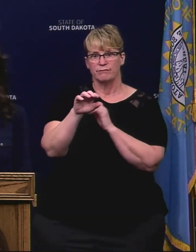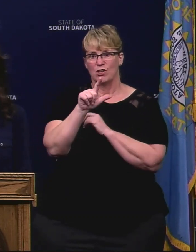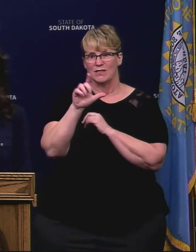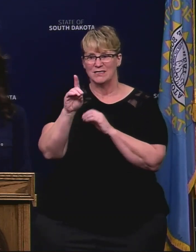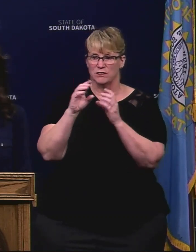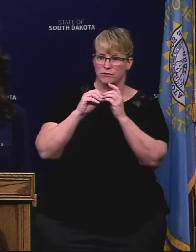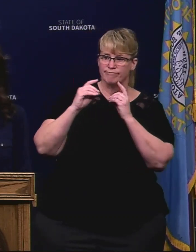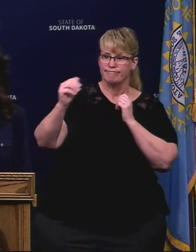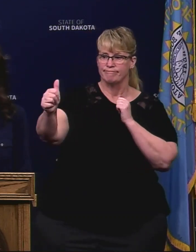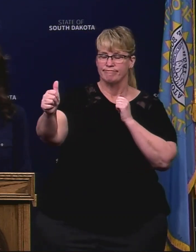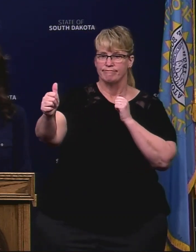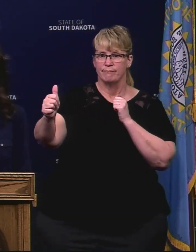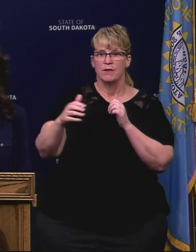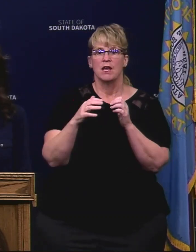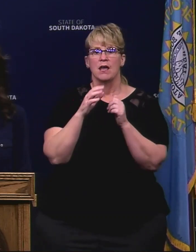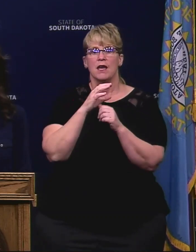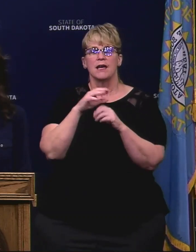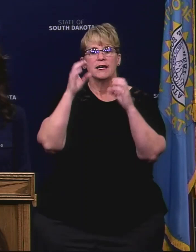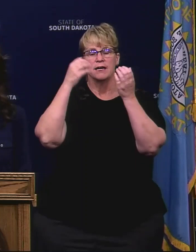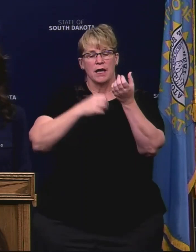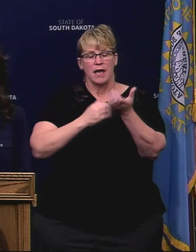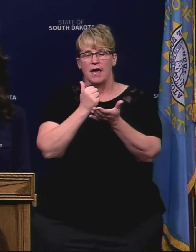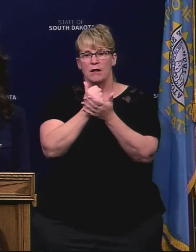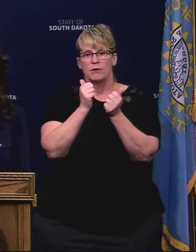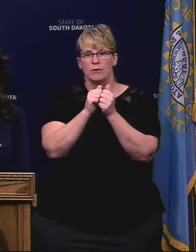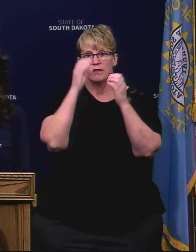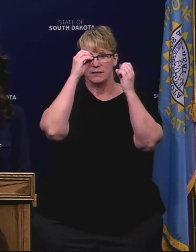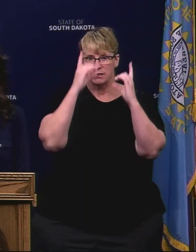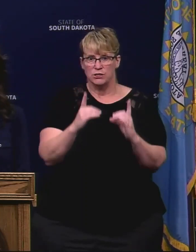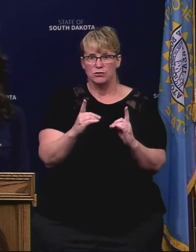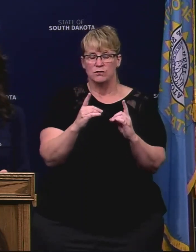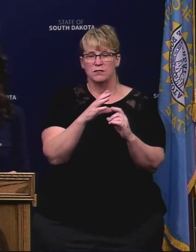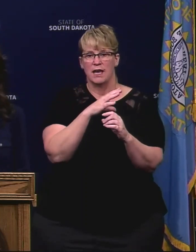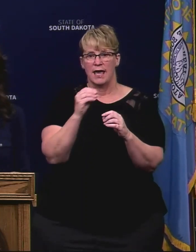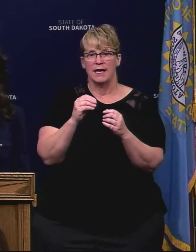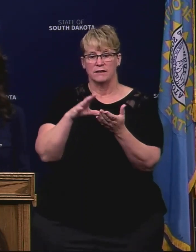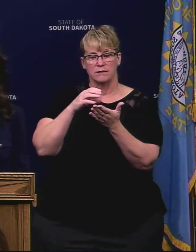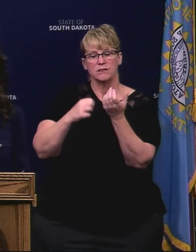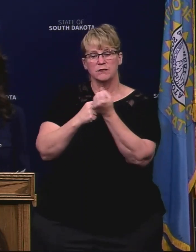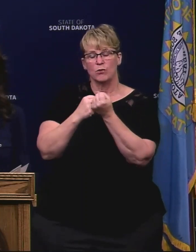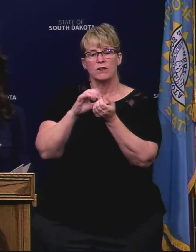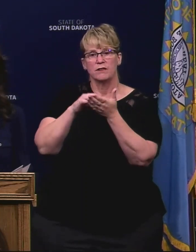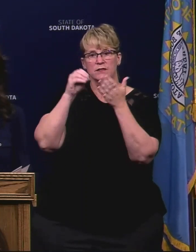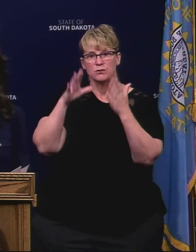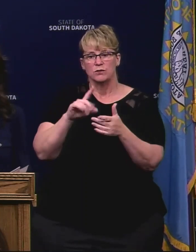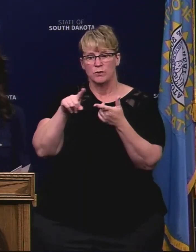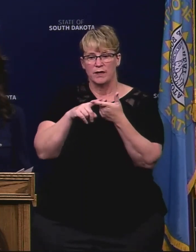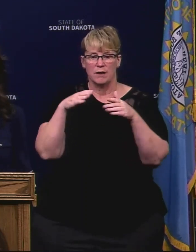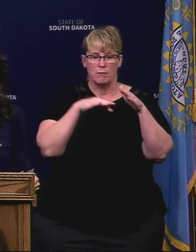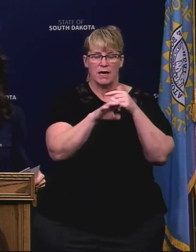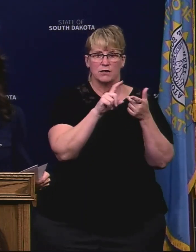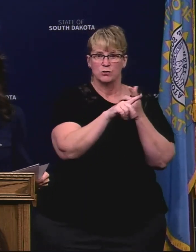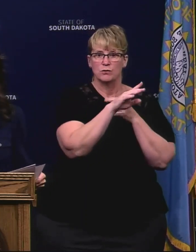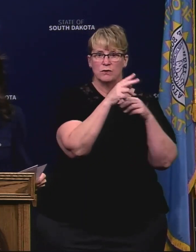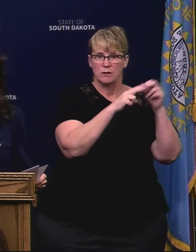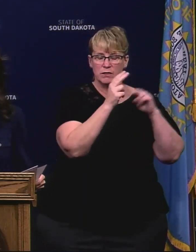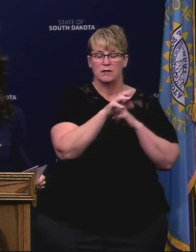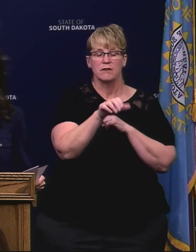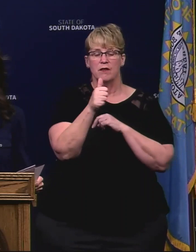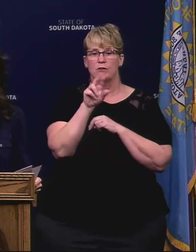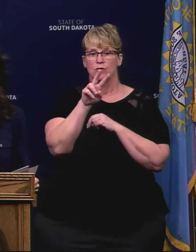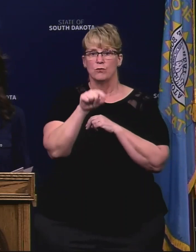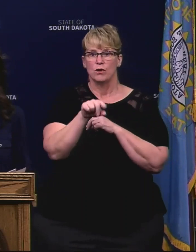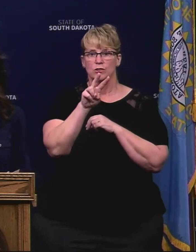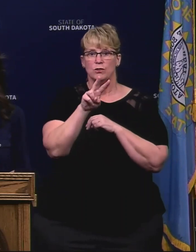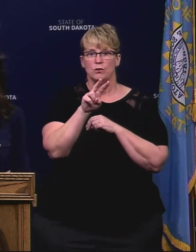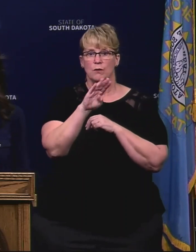professional development, and supporting students as they come back into the building. The other $2.2 million